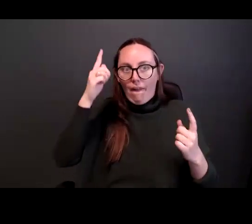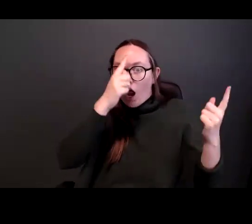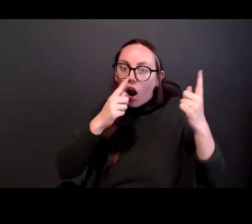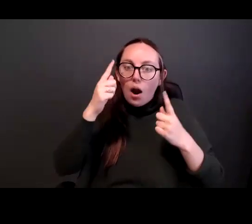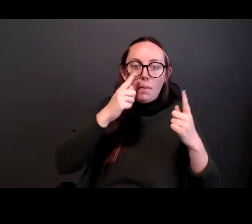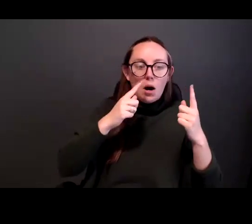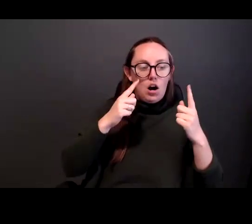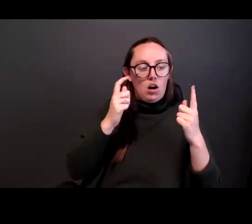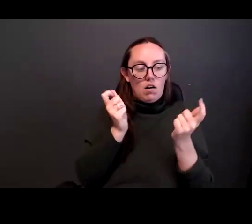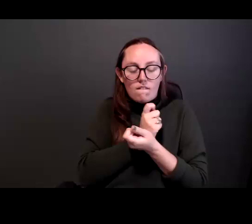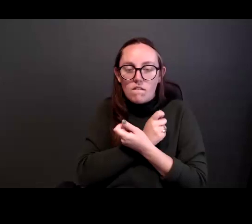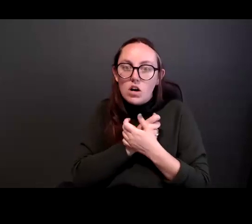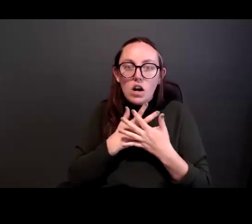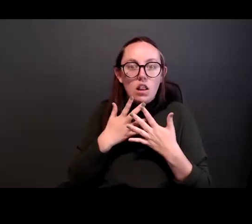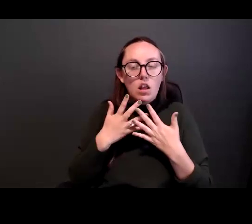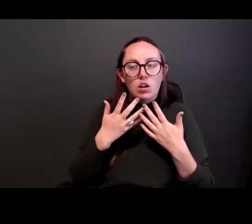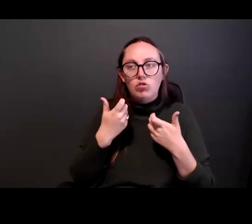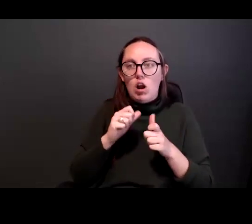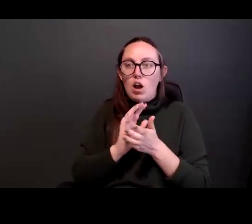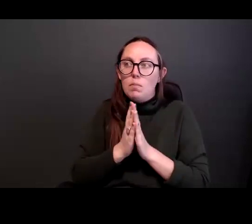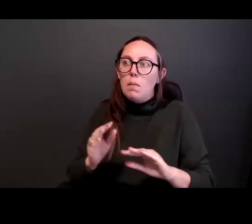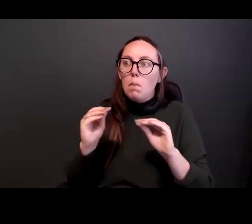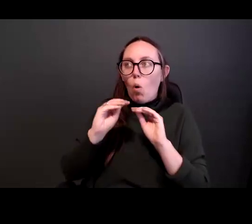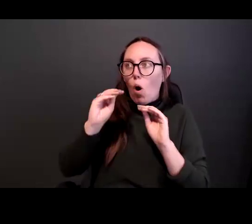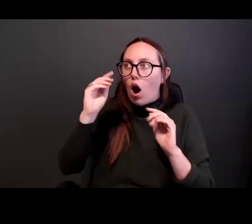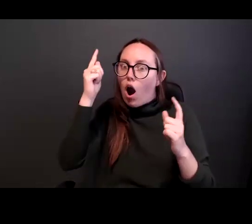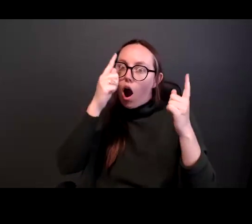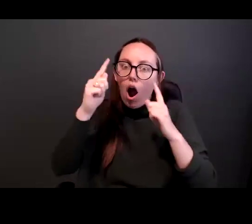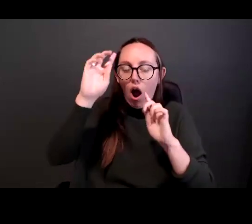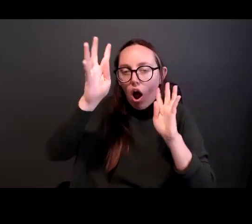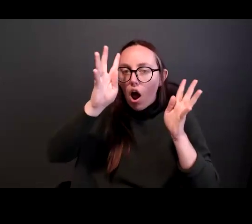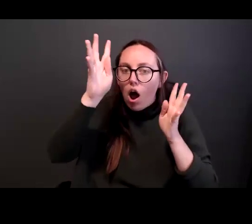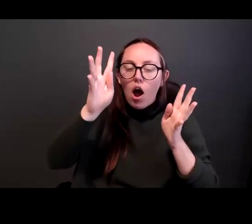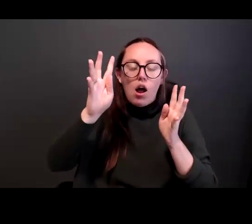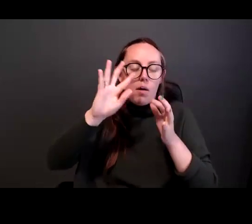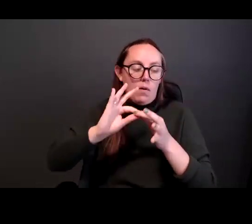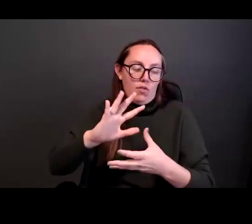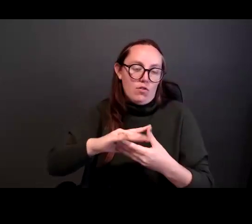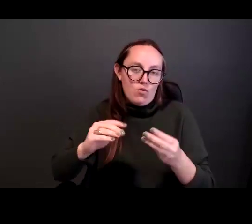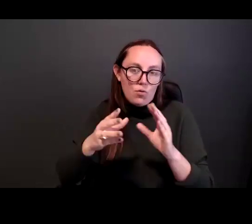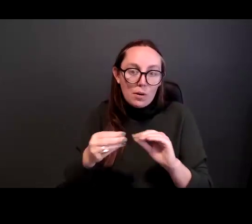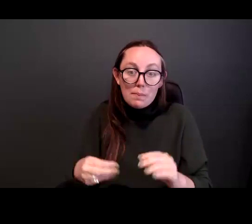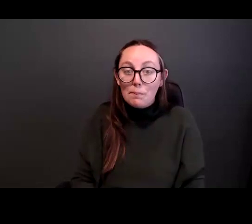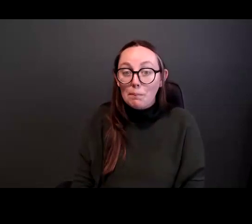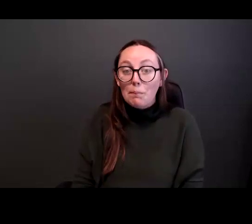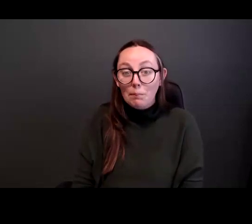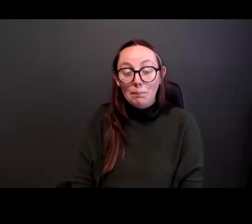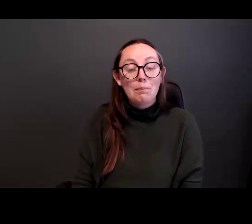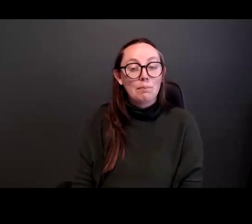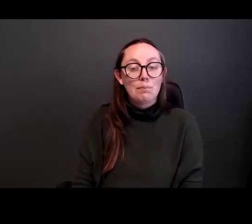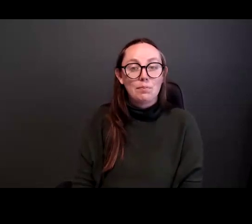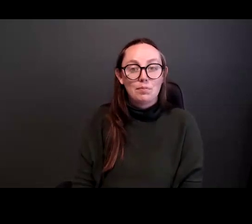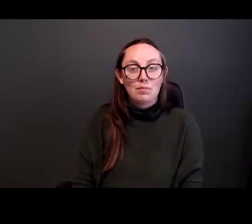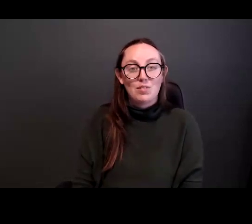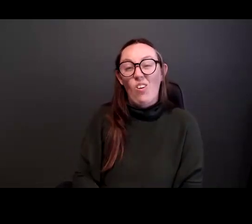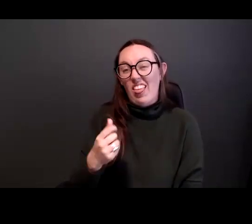So that's a really great way that story can be told. So another thing that I